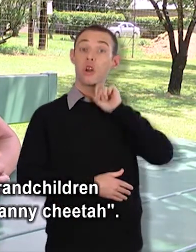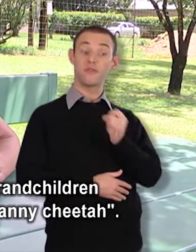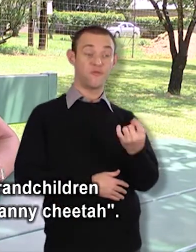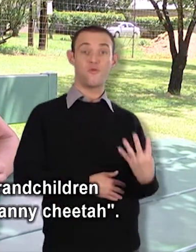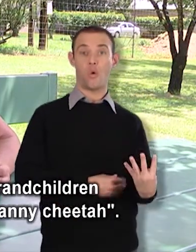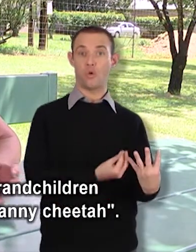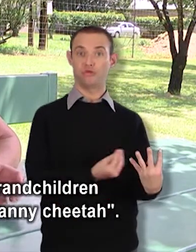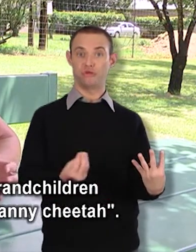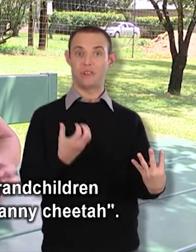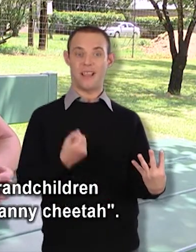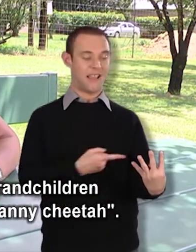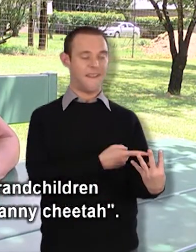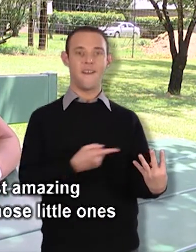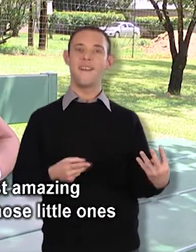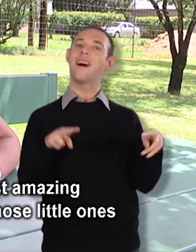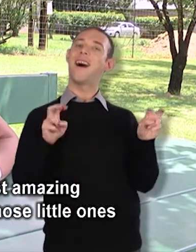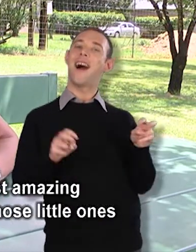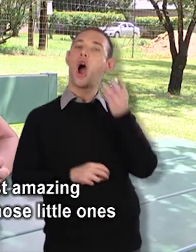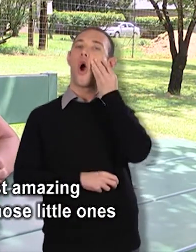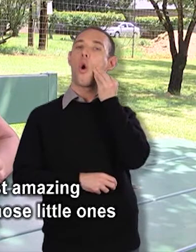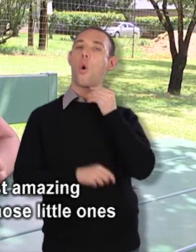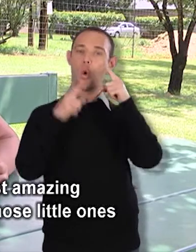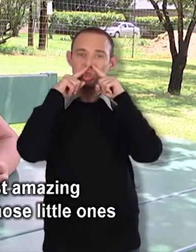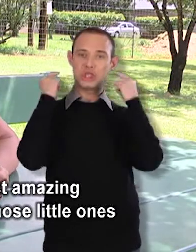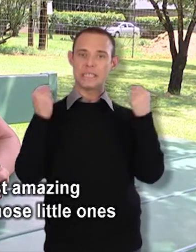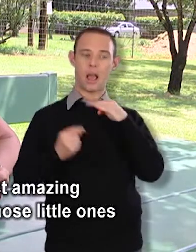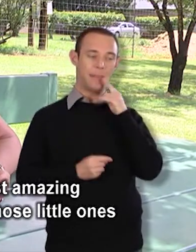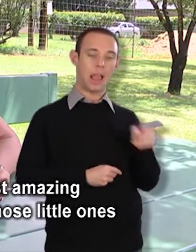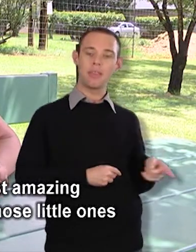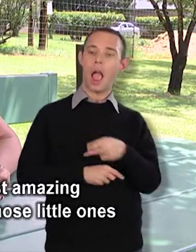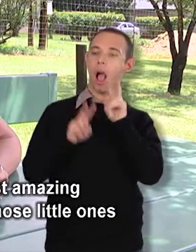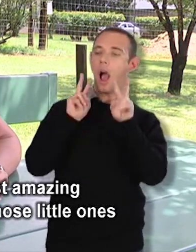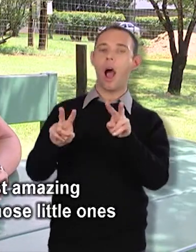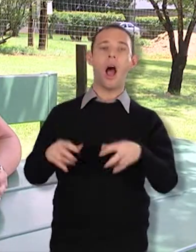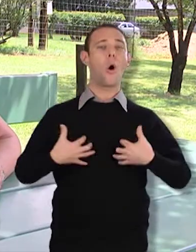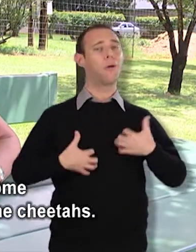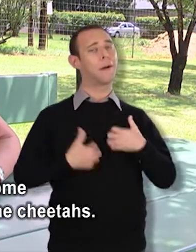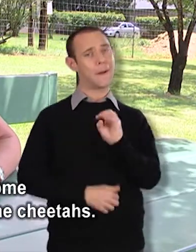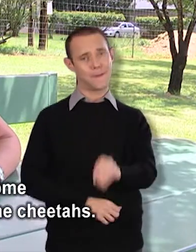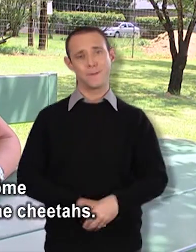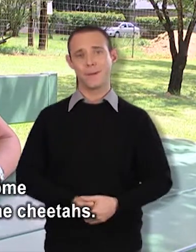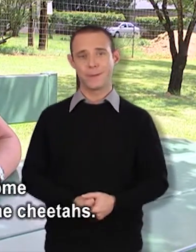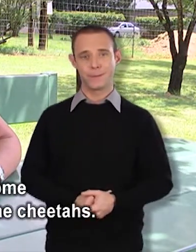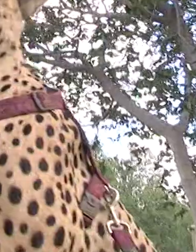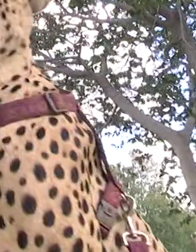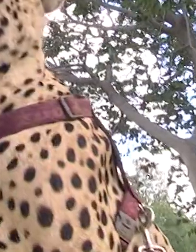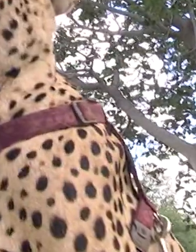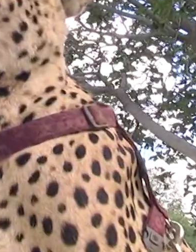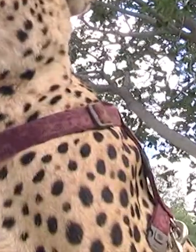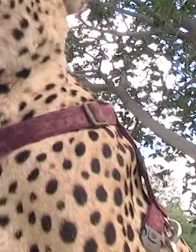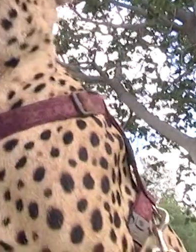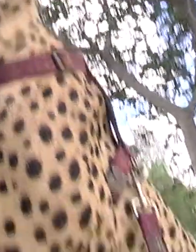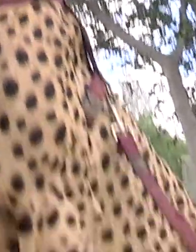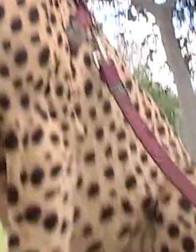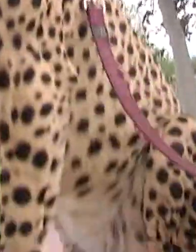grandchildren. They call me Granny Cheetah. It is the most amazing thing to bring those little ones to come and have a look at the cheetahs. And that's